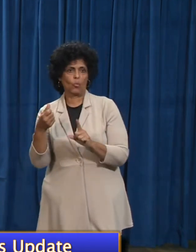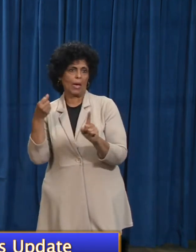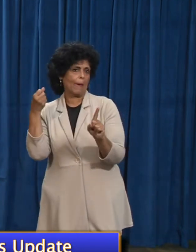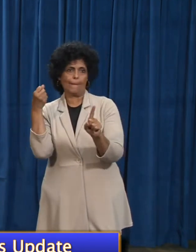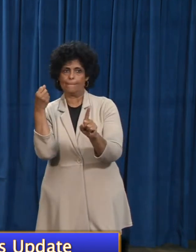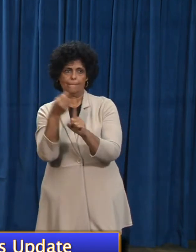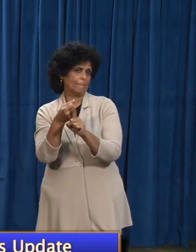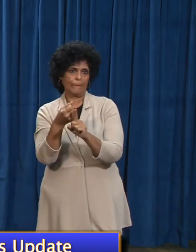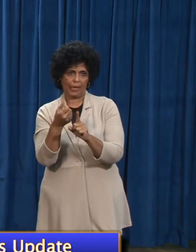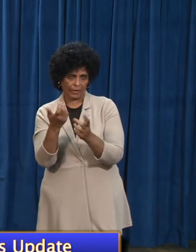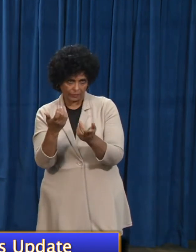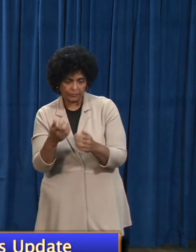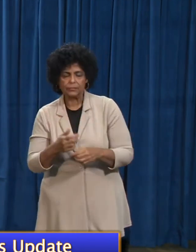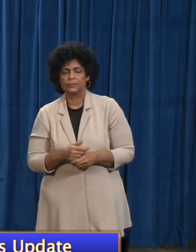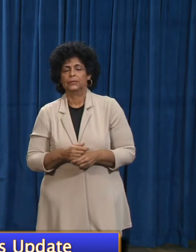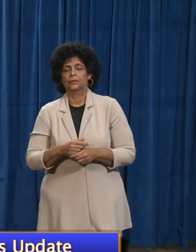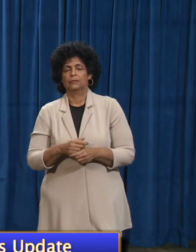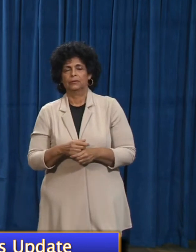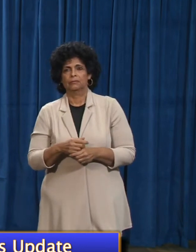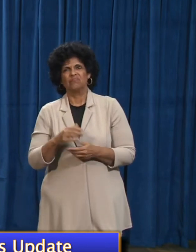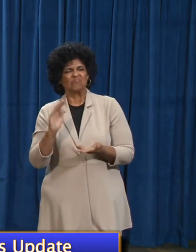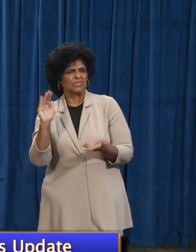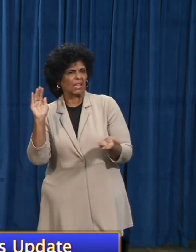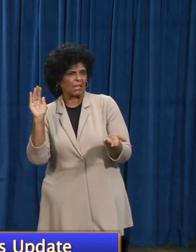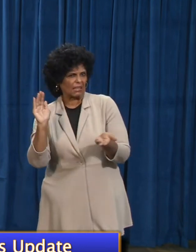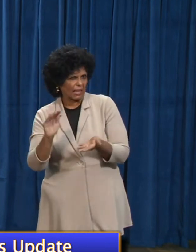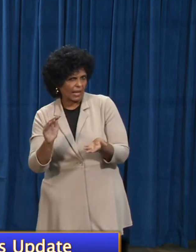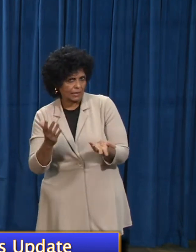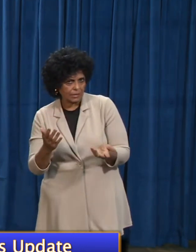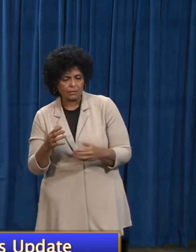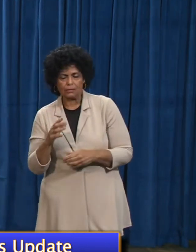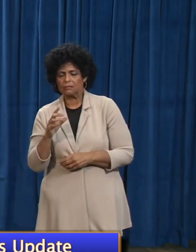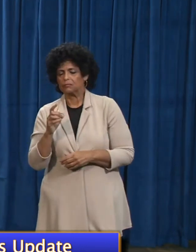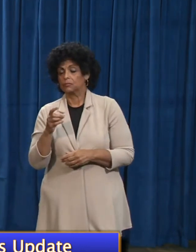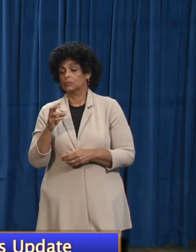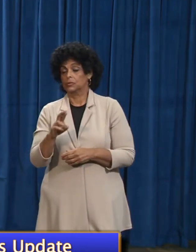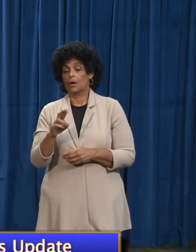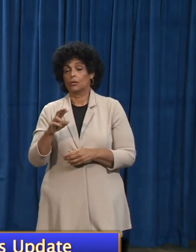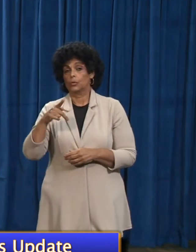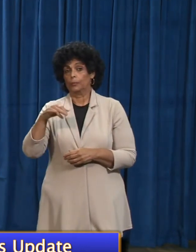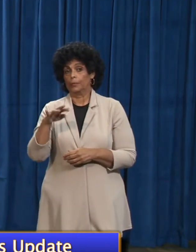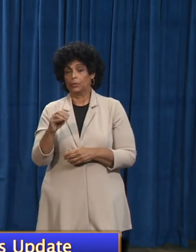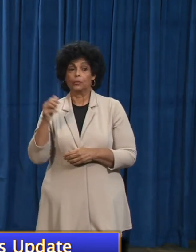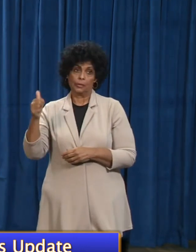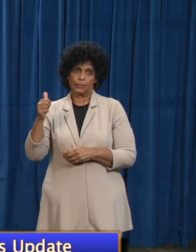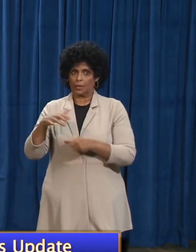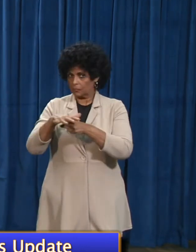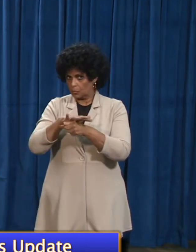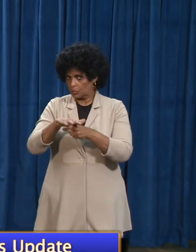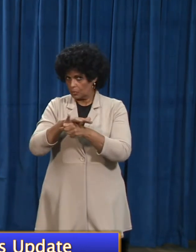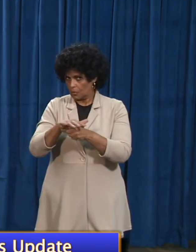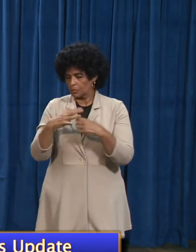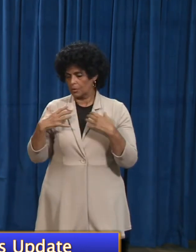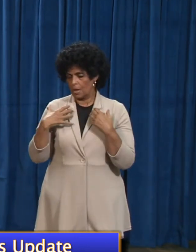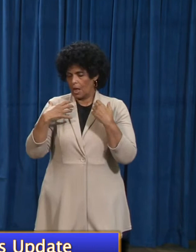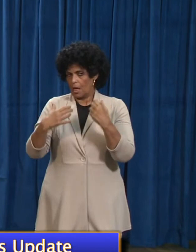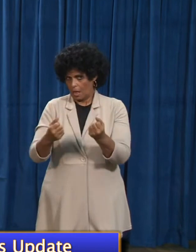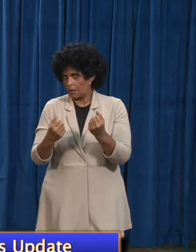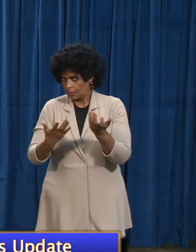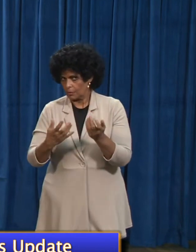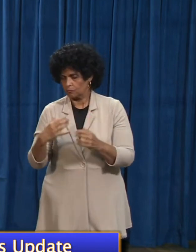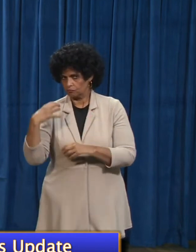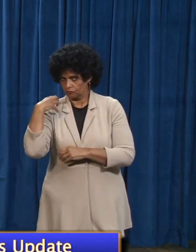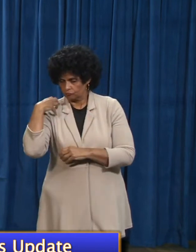on you. Dr. Pino, of course, is our medical and local health officer, and he will share